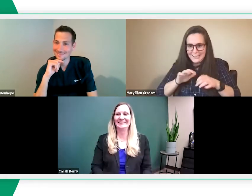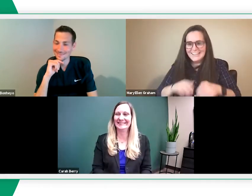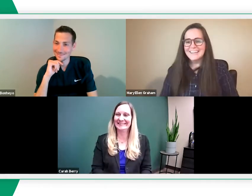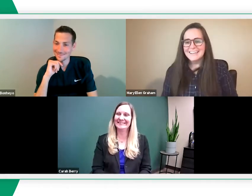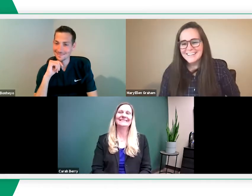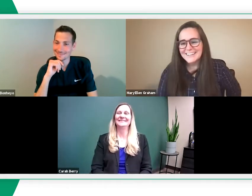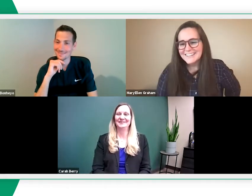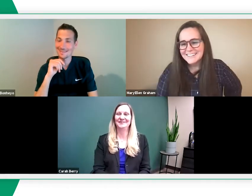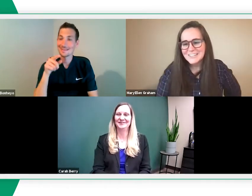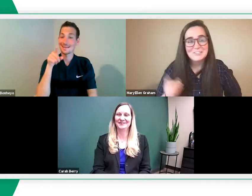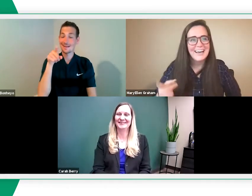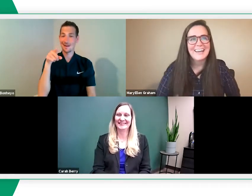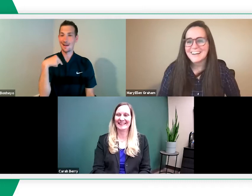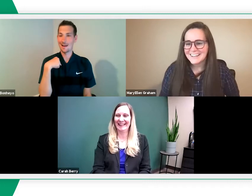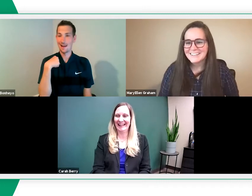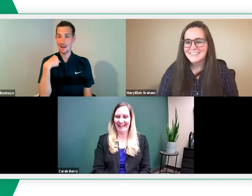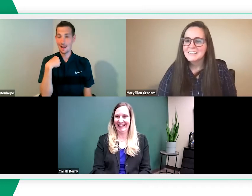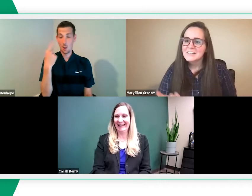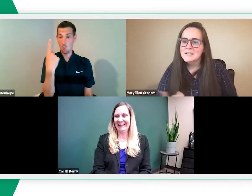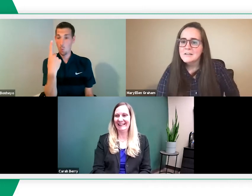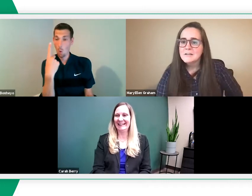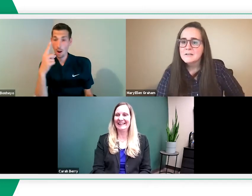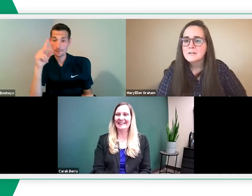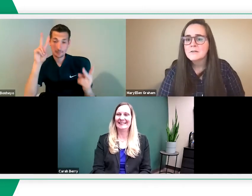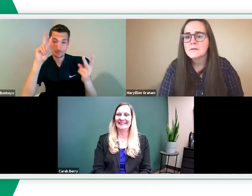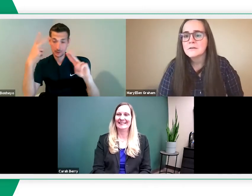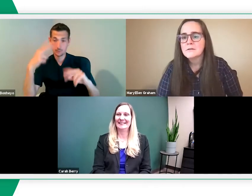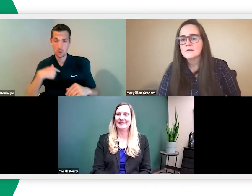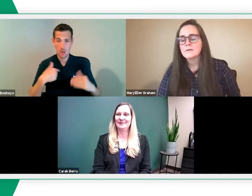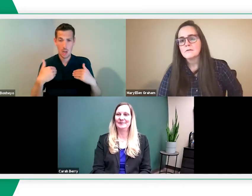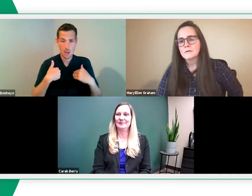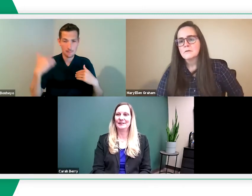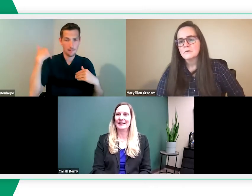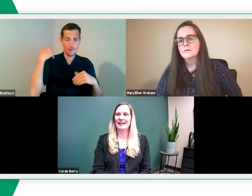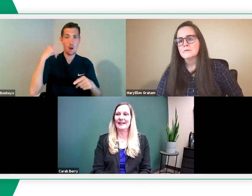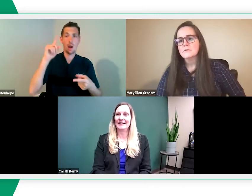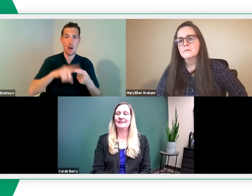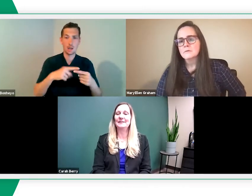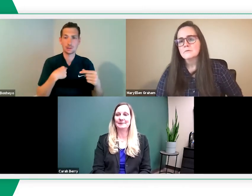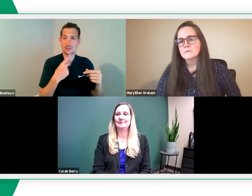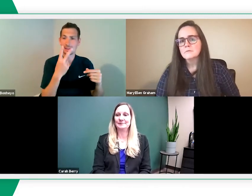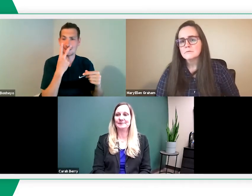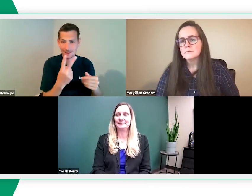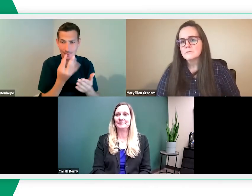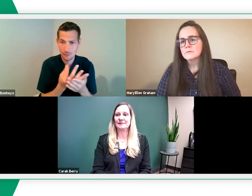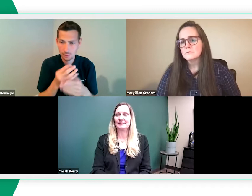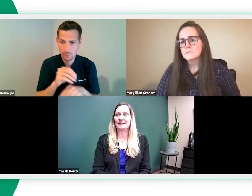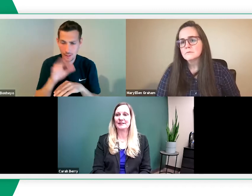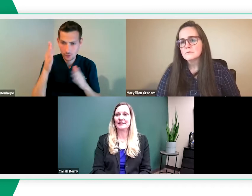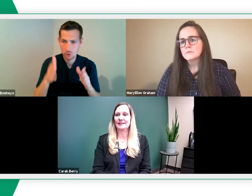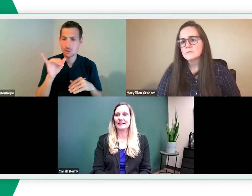questions and we forget, wait, we have to go in a process. We have an order. Yes, I actually had one misconception